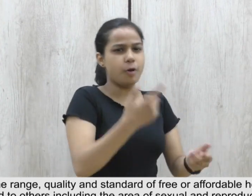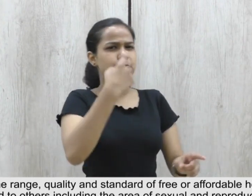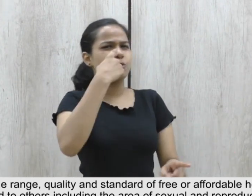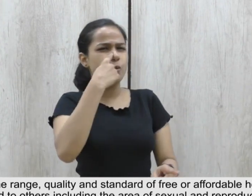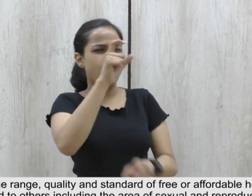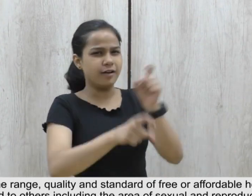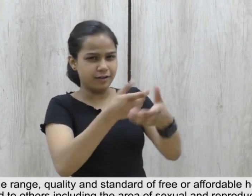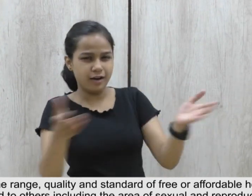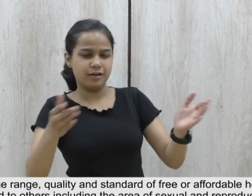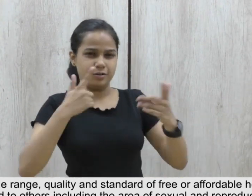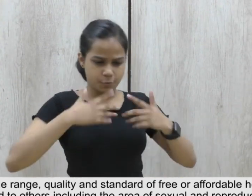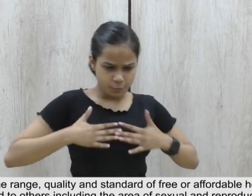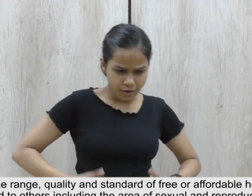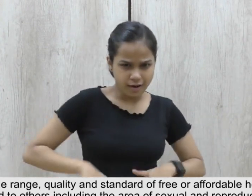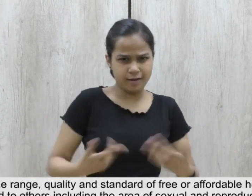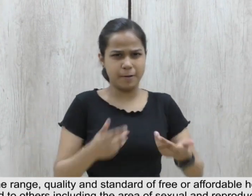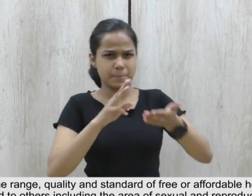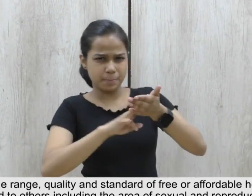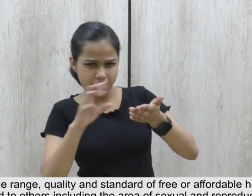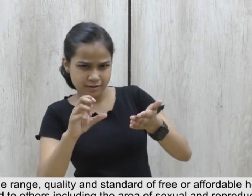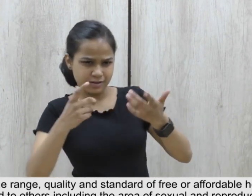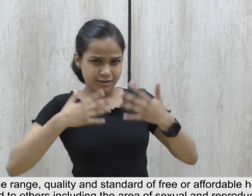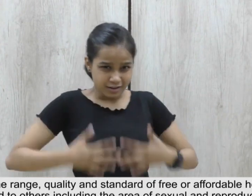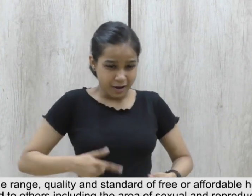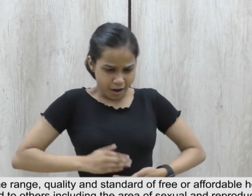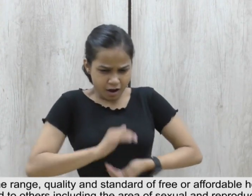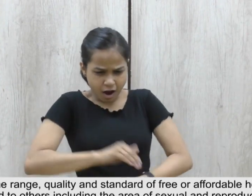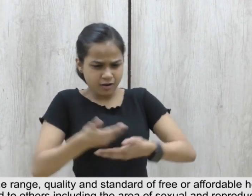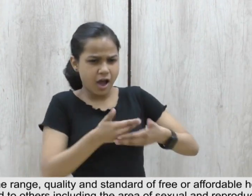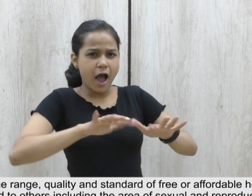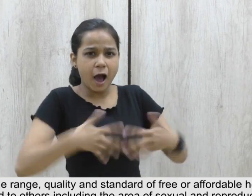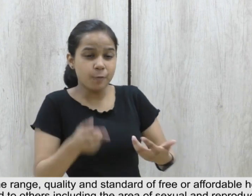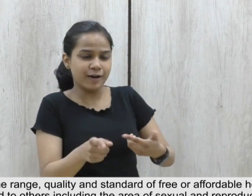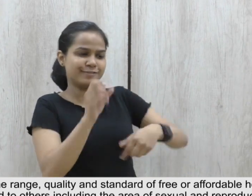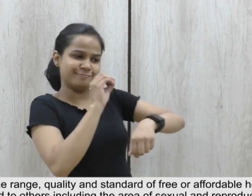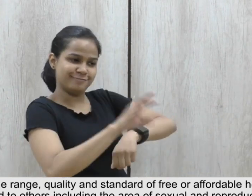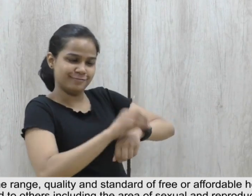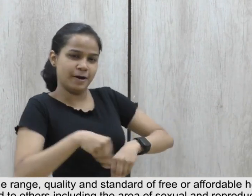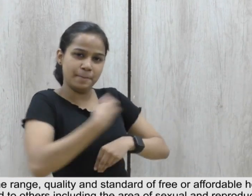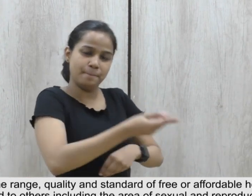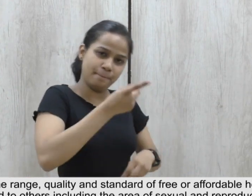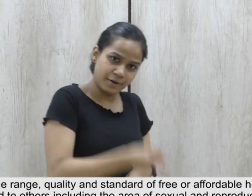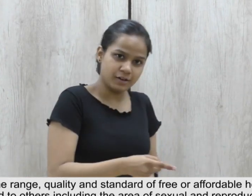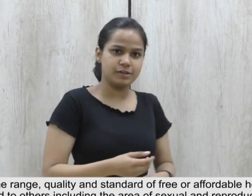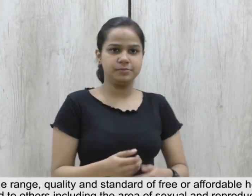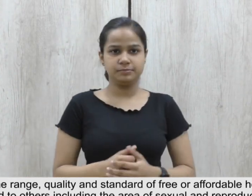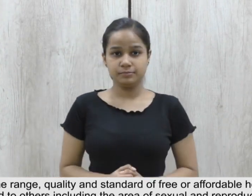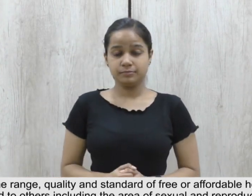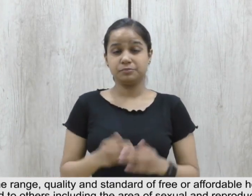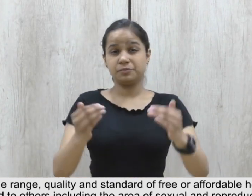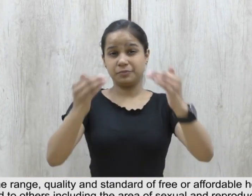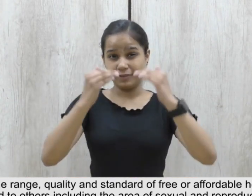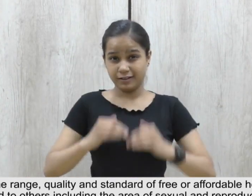.6